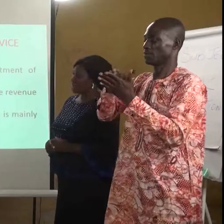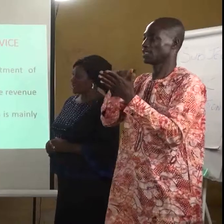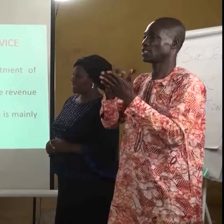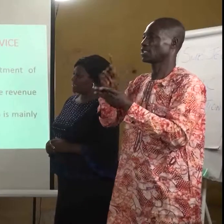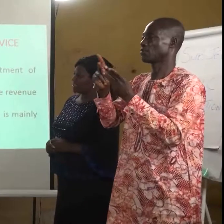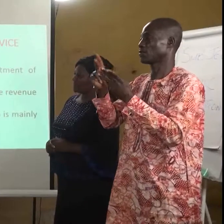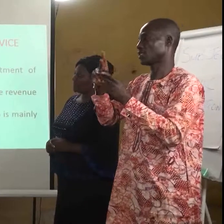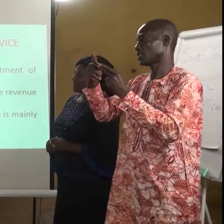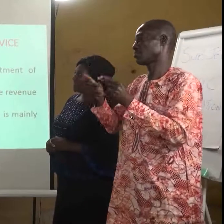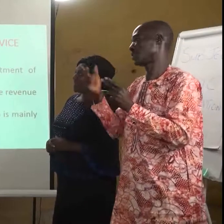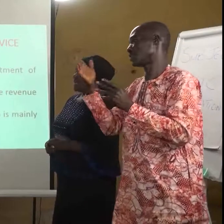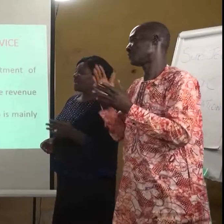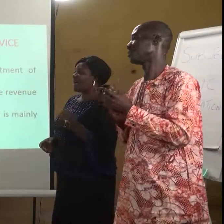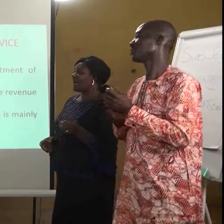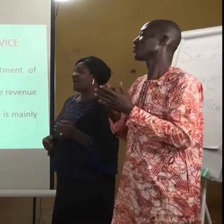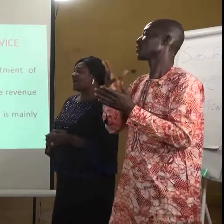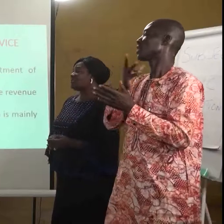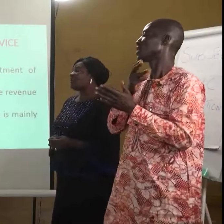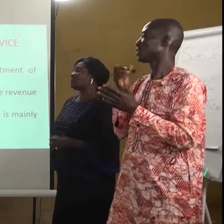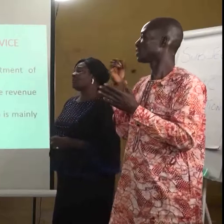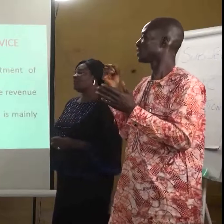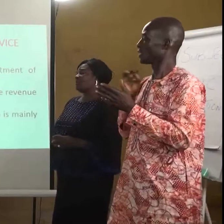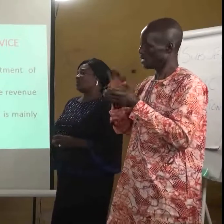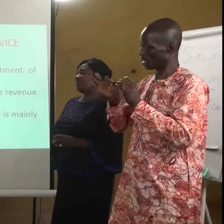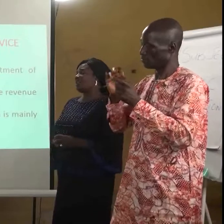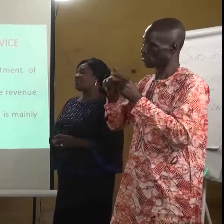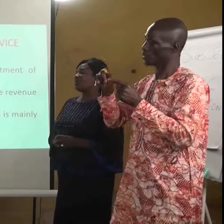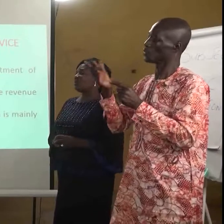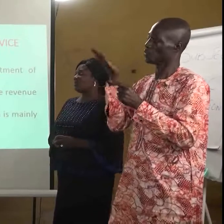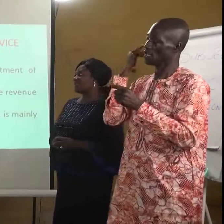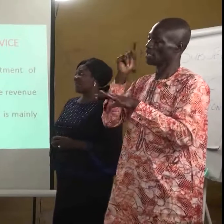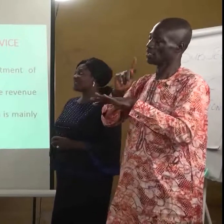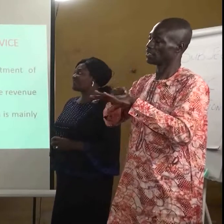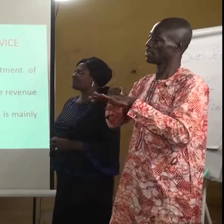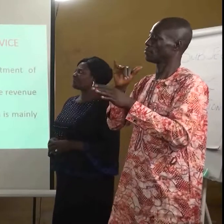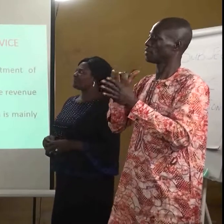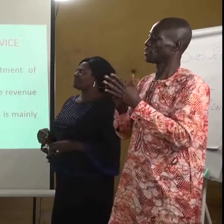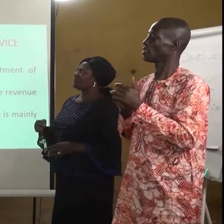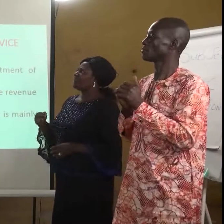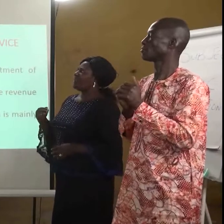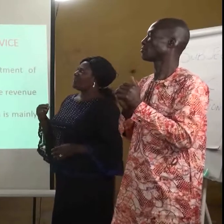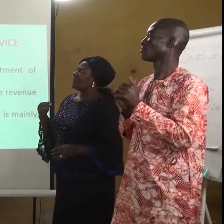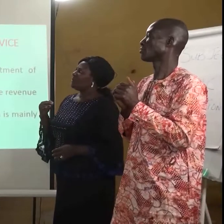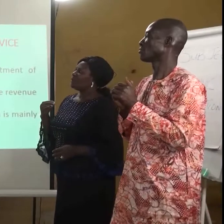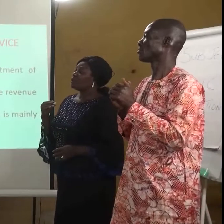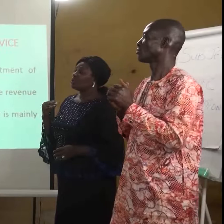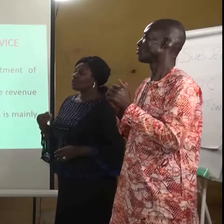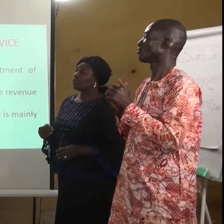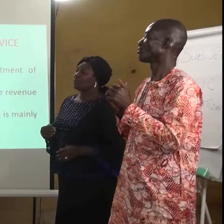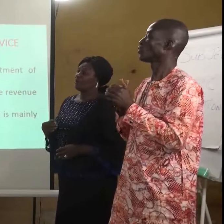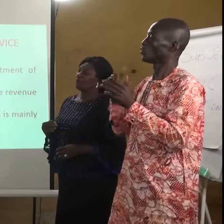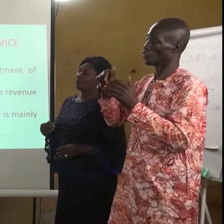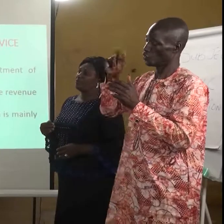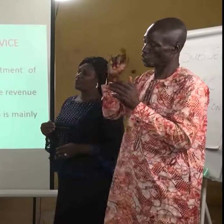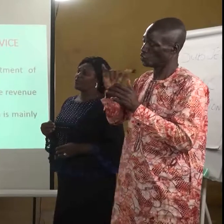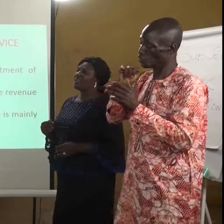service organization. And I explained to you the last time we met, I said, you should not